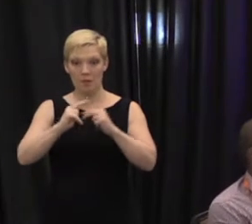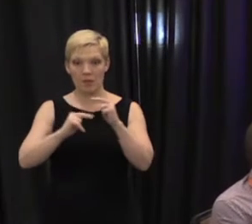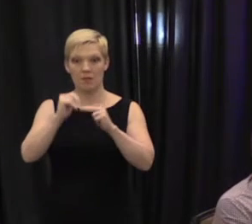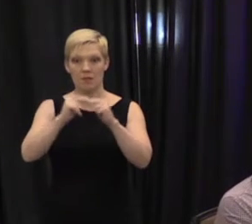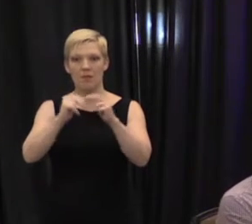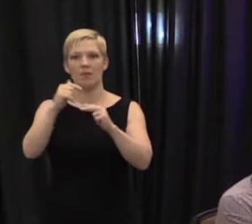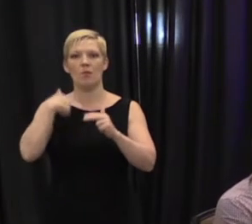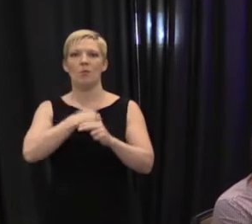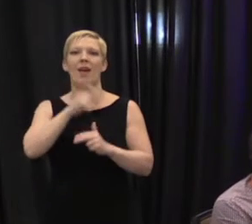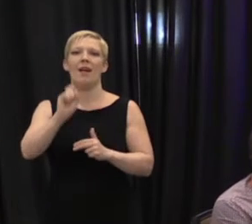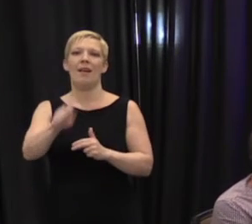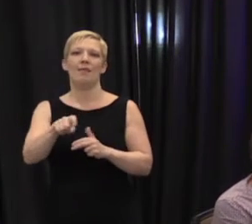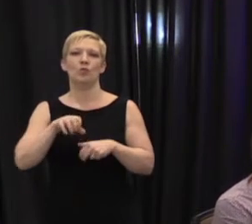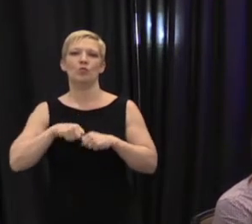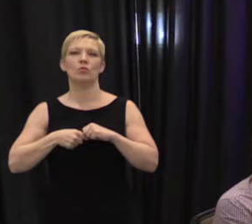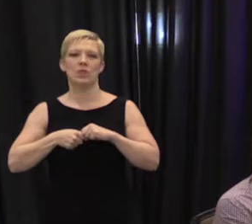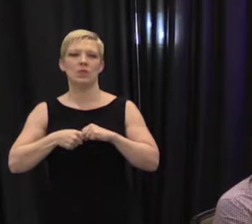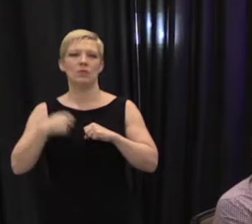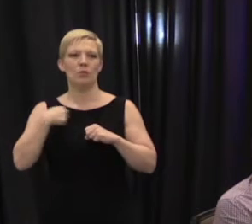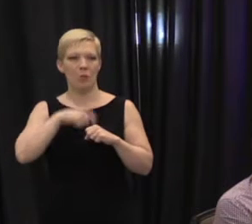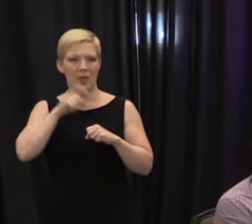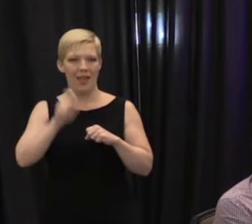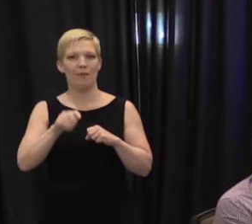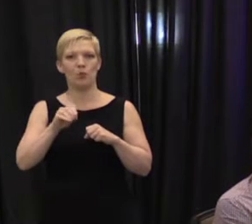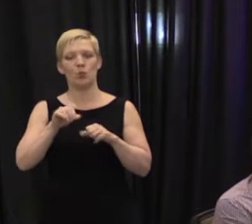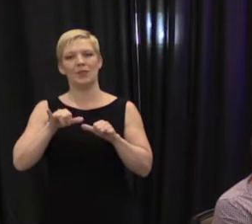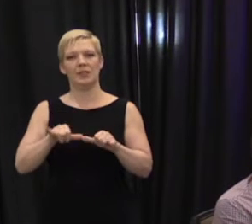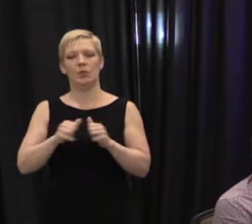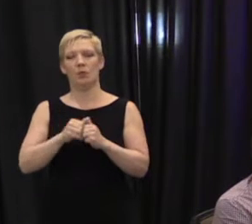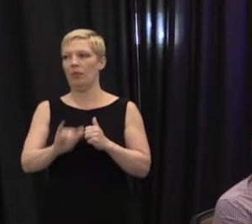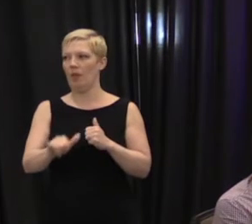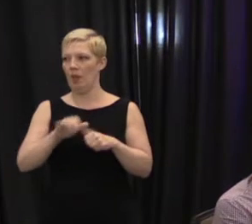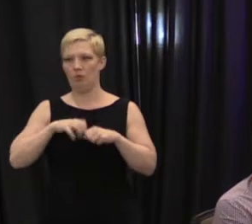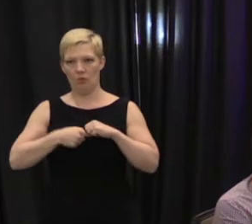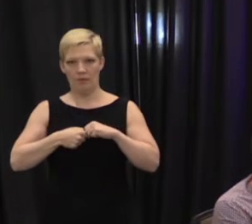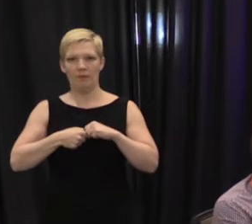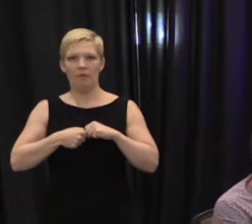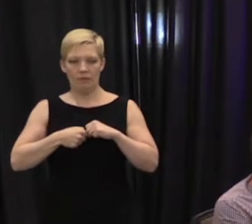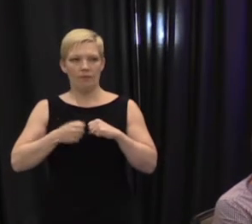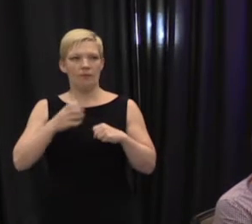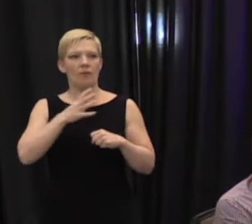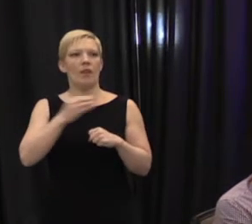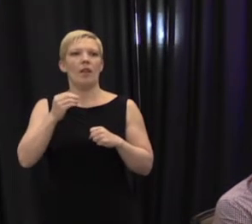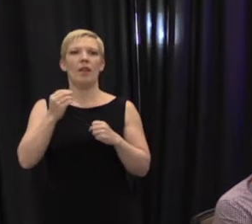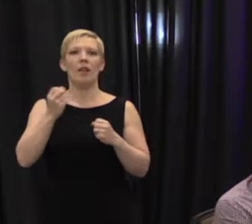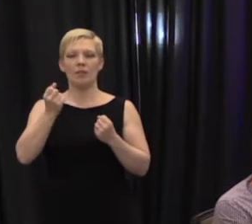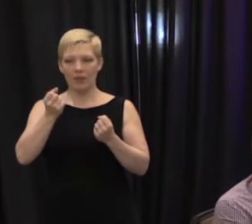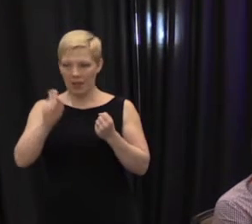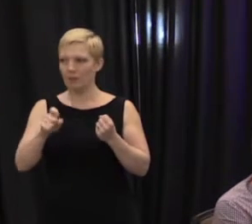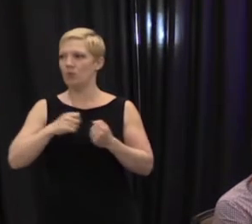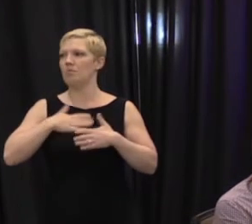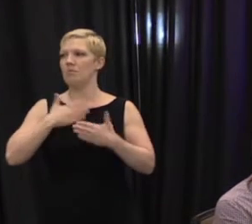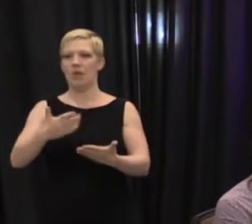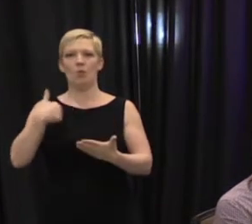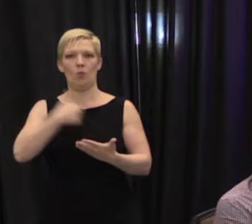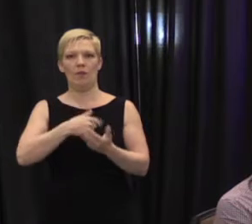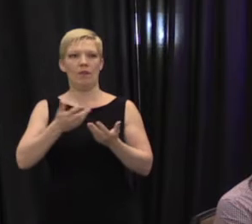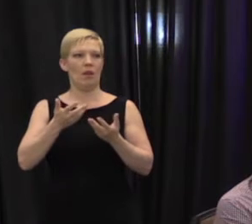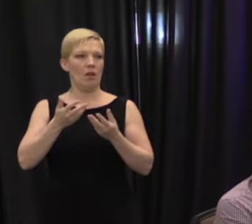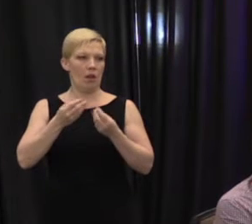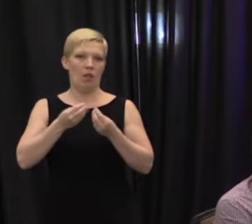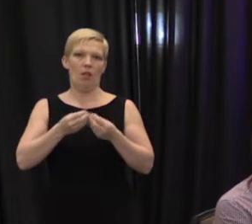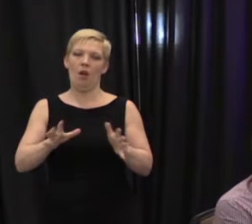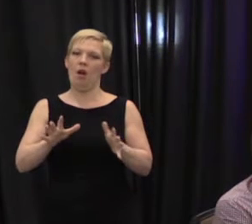we have to grieve. We have to sit with our grief. We have to admit that we have lost big, and also that we have lost